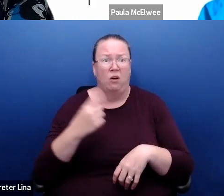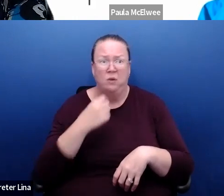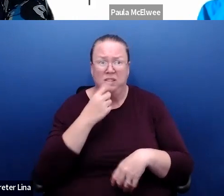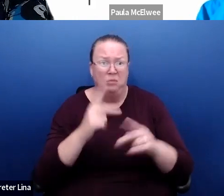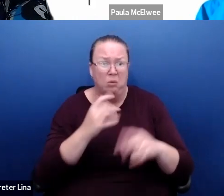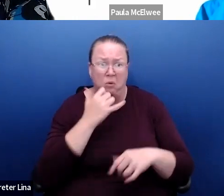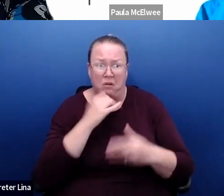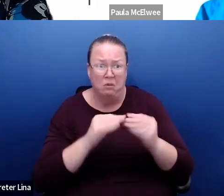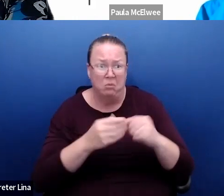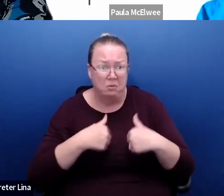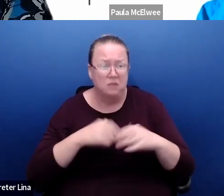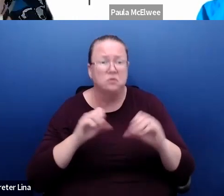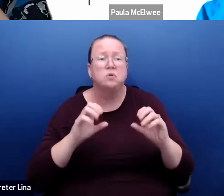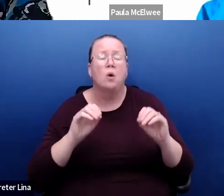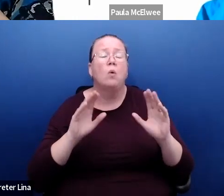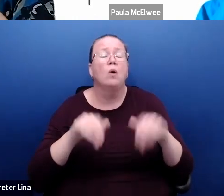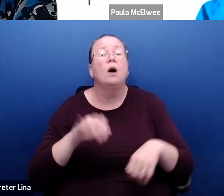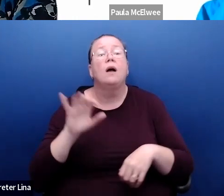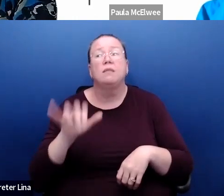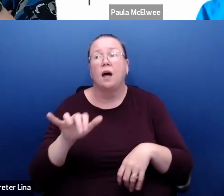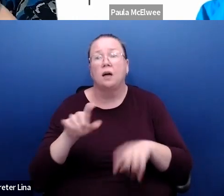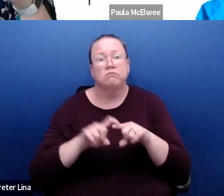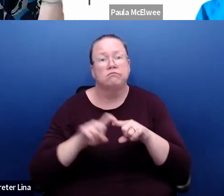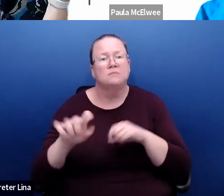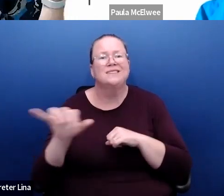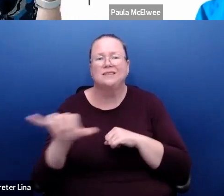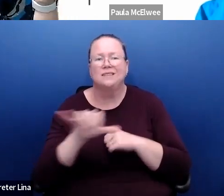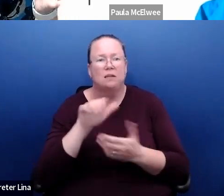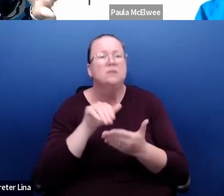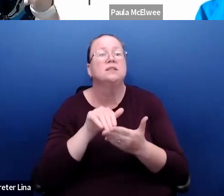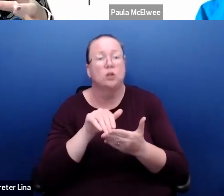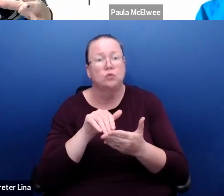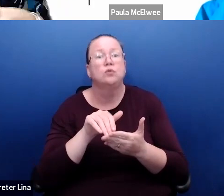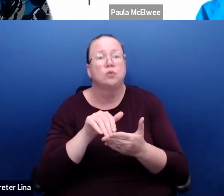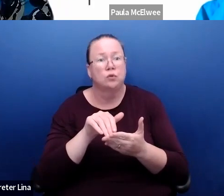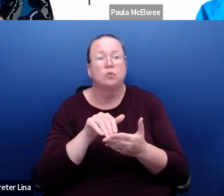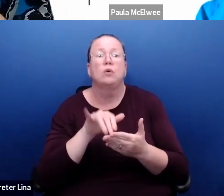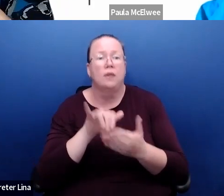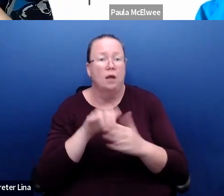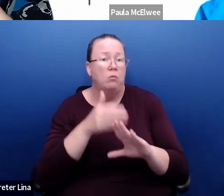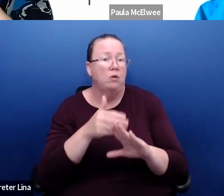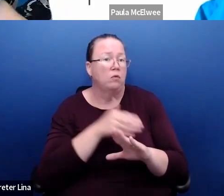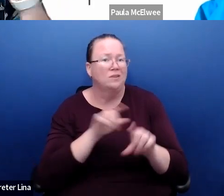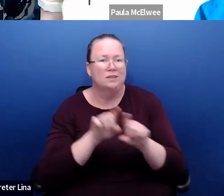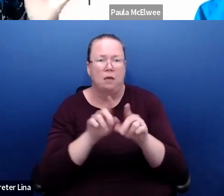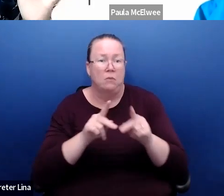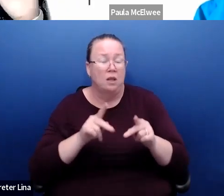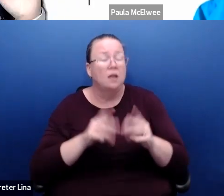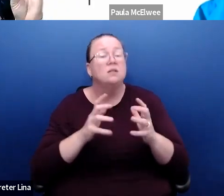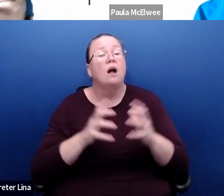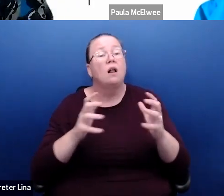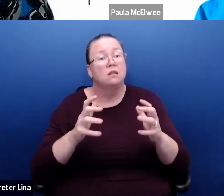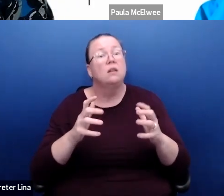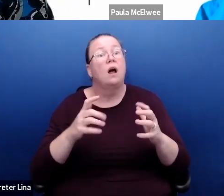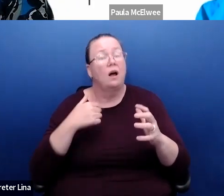number. It goes to the same centers that were doing it before. A lot of us are doing a